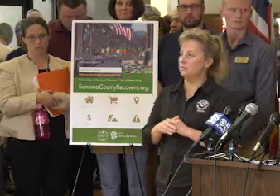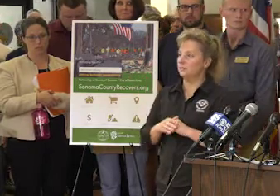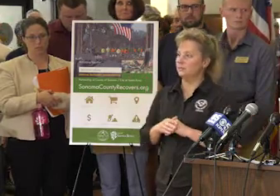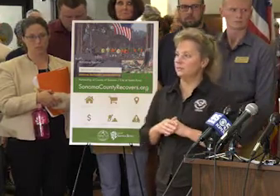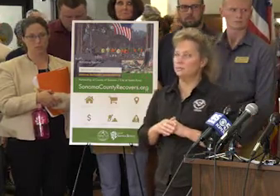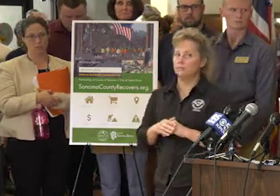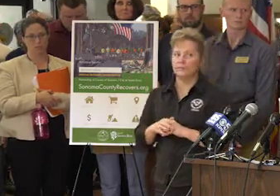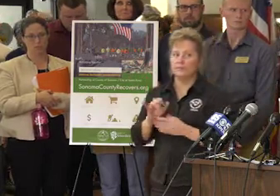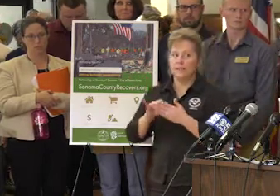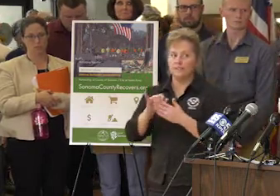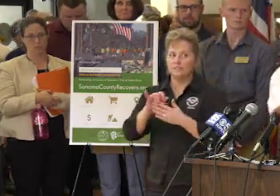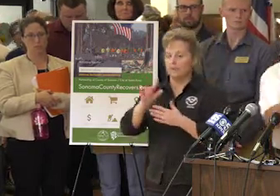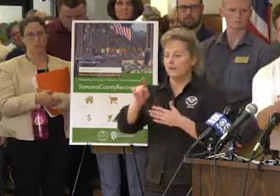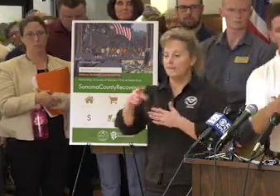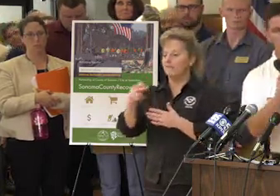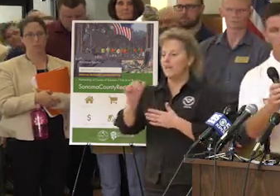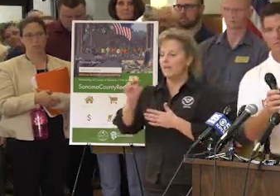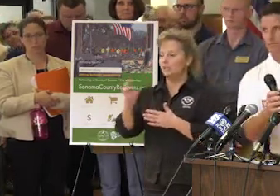We've got the Corps. Yep.